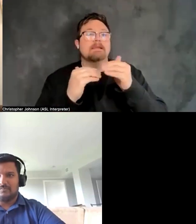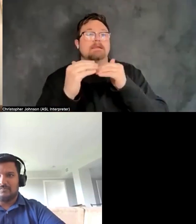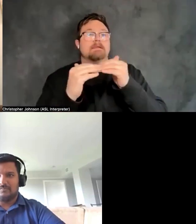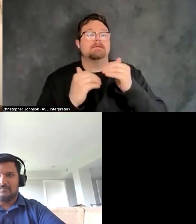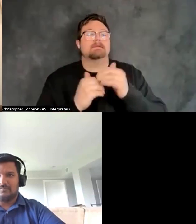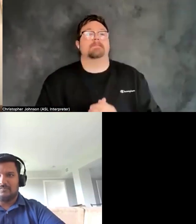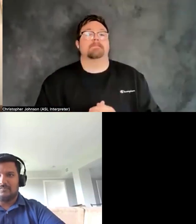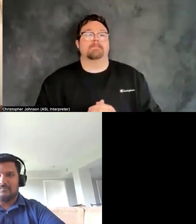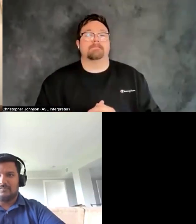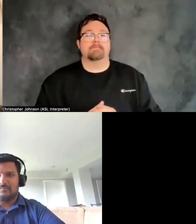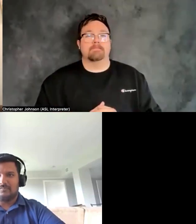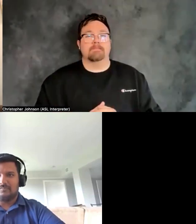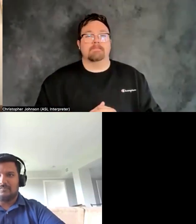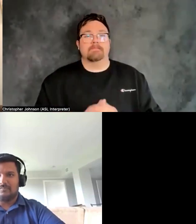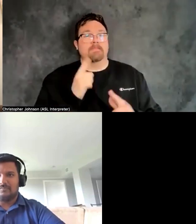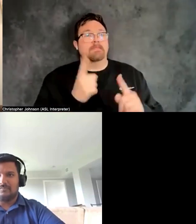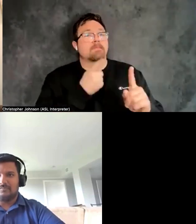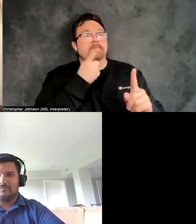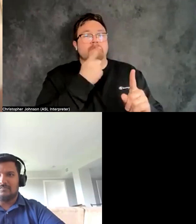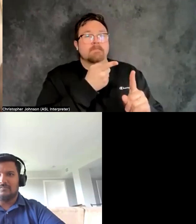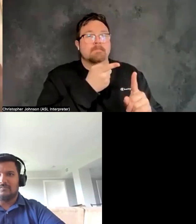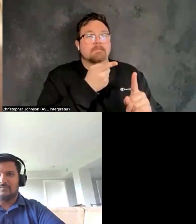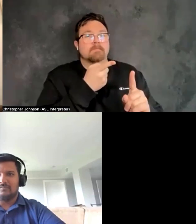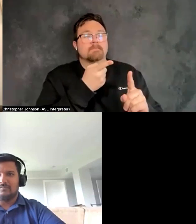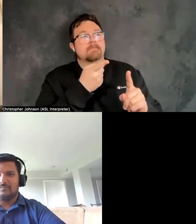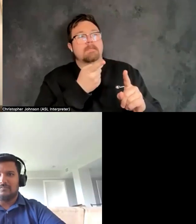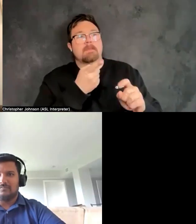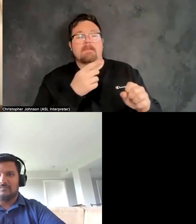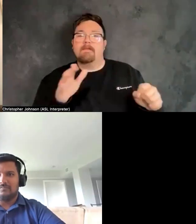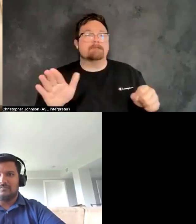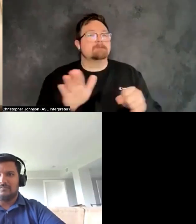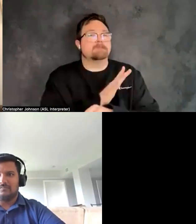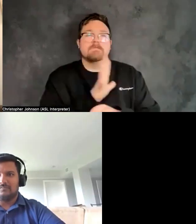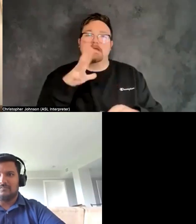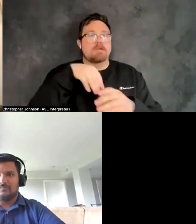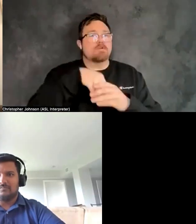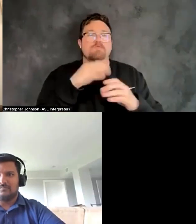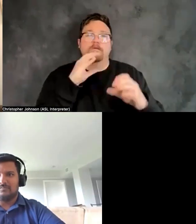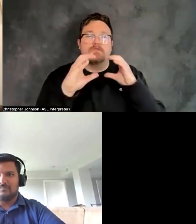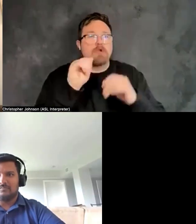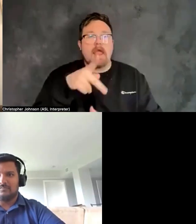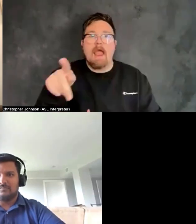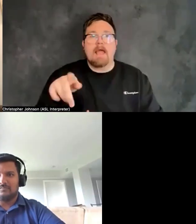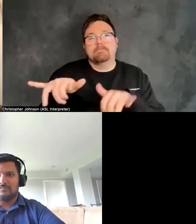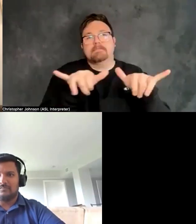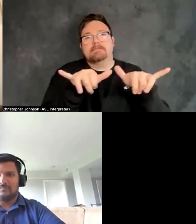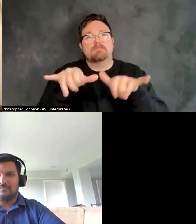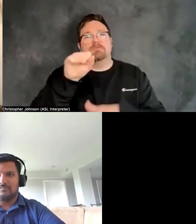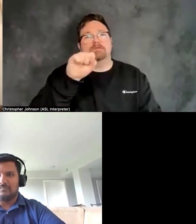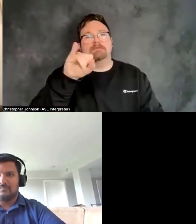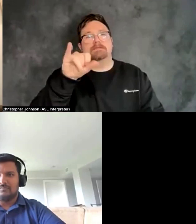to basically make it a fully featured chat app, much like WhatsApp and Signal and all that.